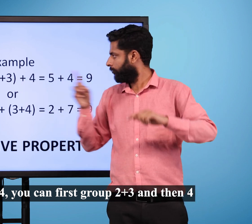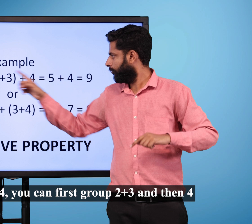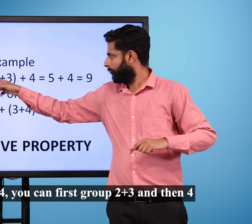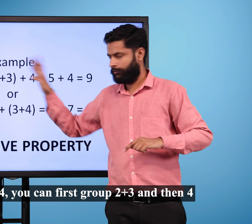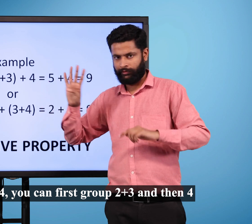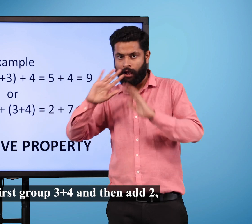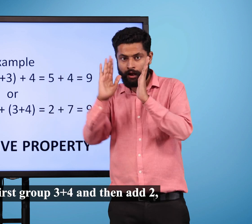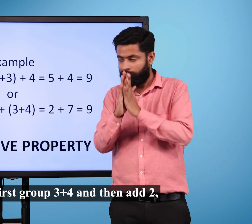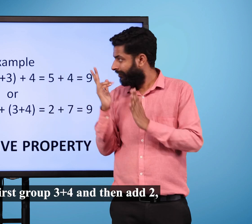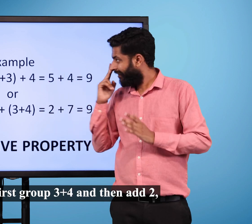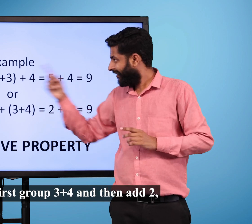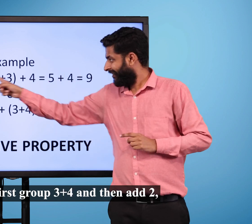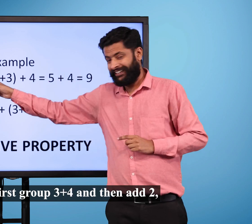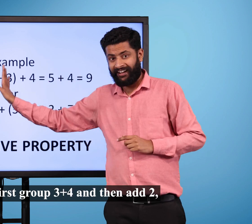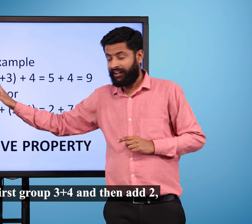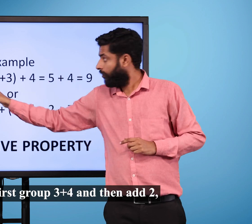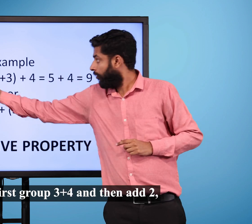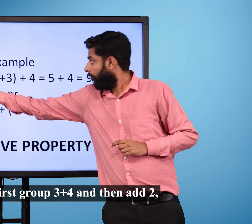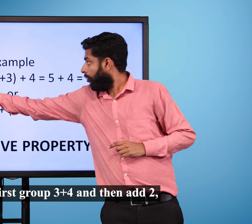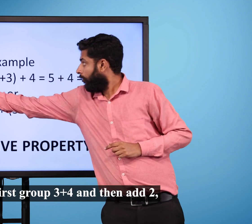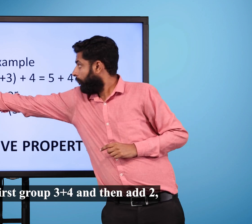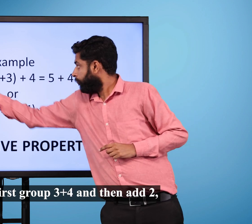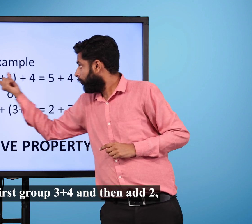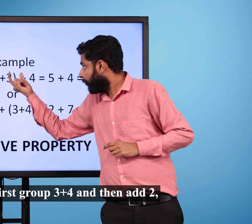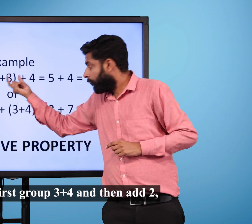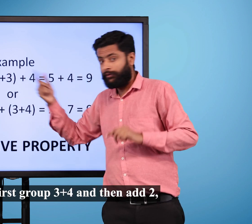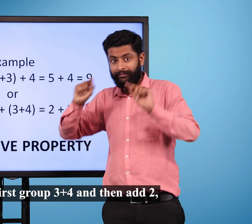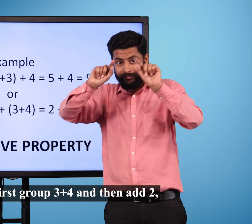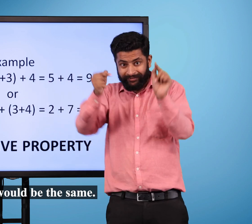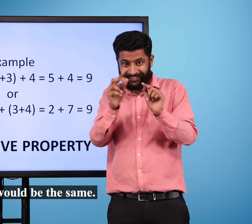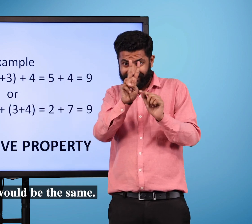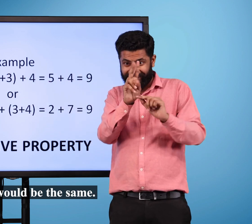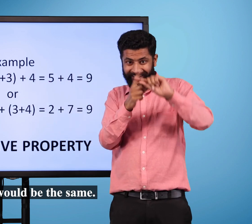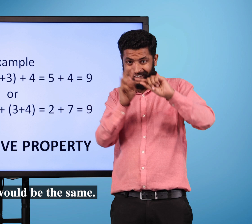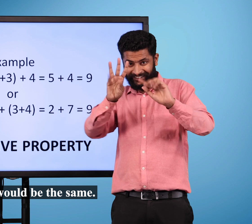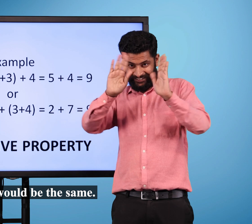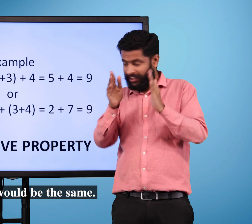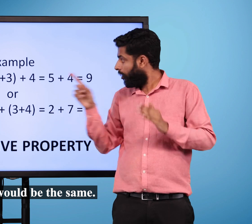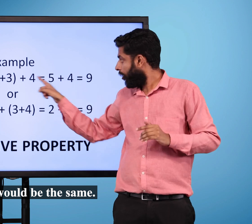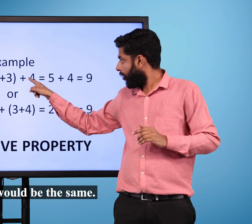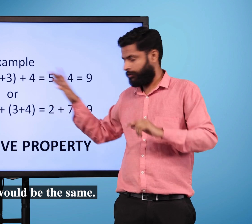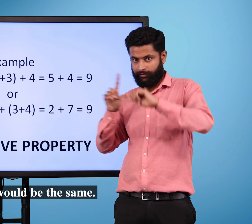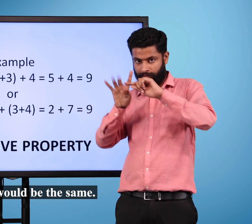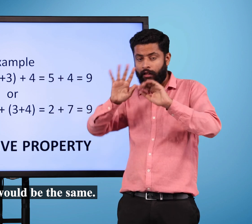4. Or you can first group 3 plus 4 and then add 2, but the result would be the same.